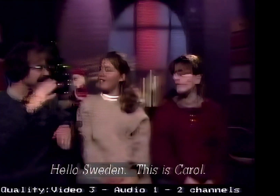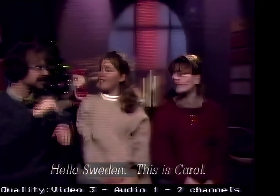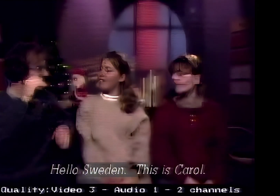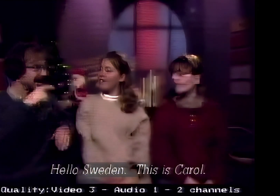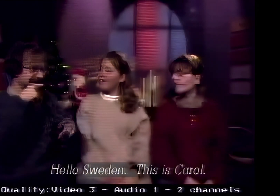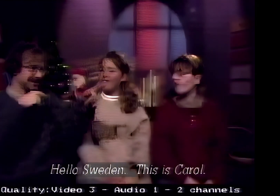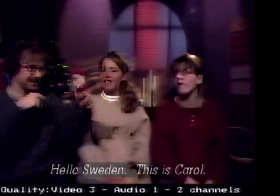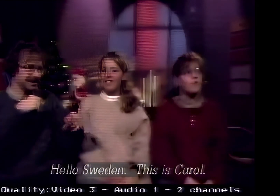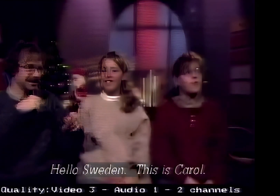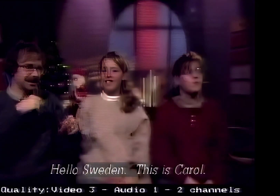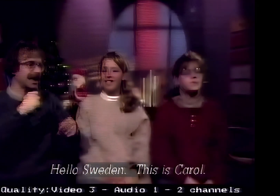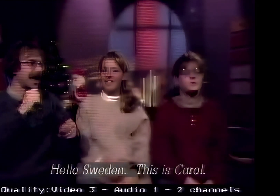Hello, Sweden. This is Carol.